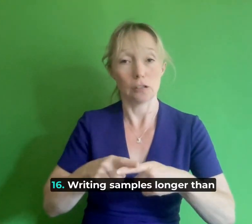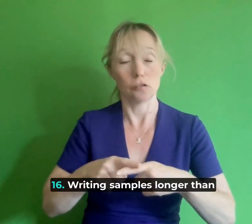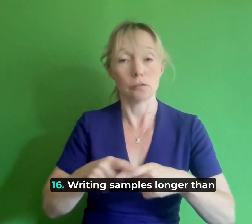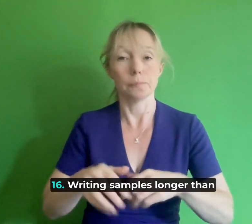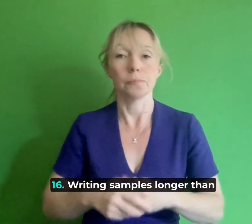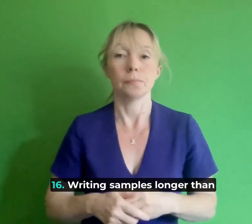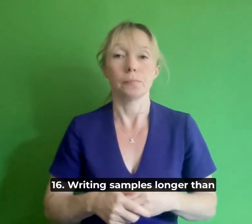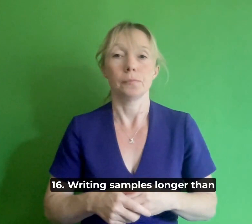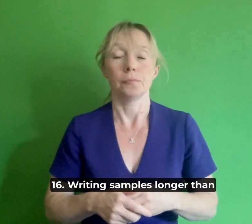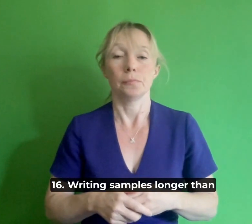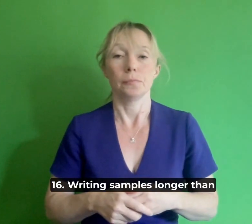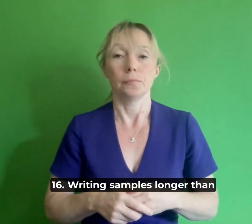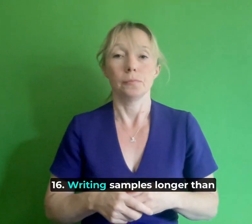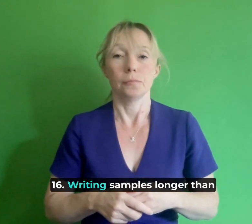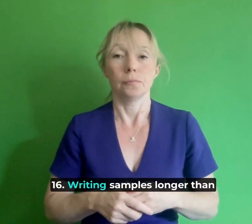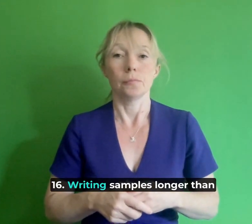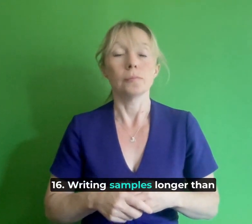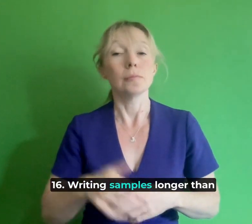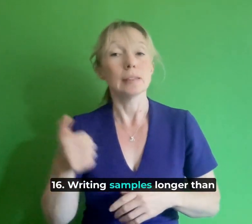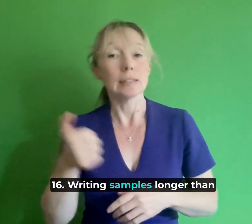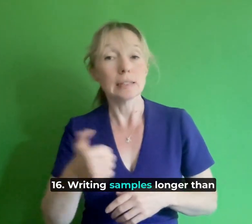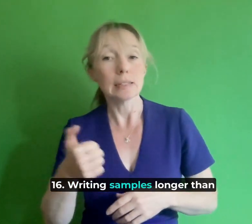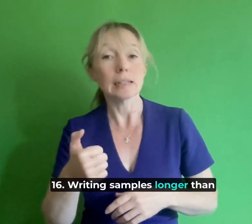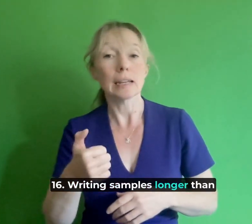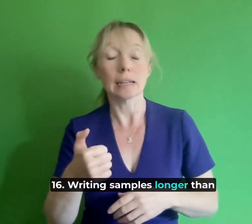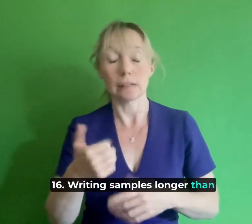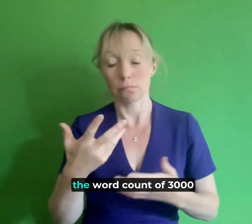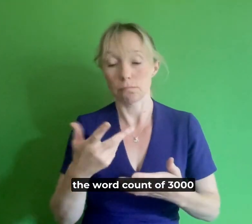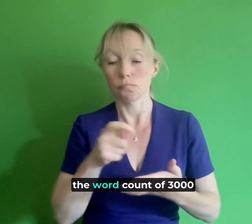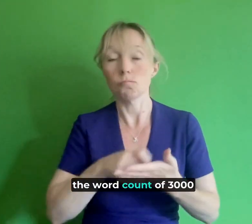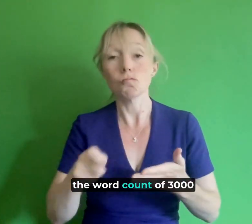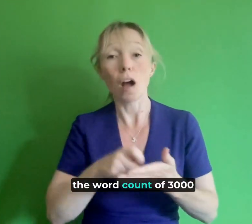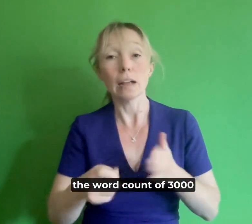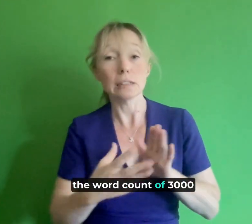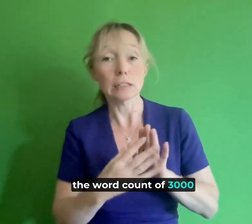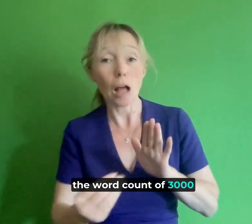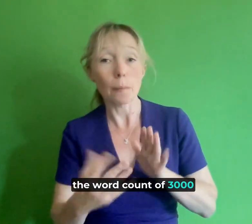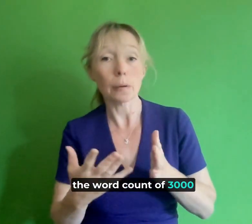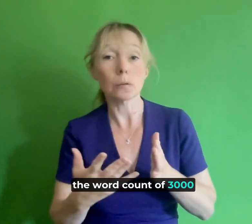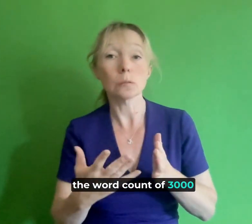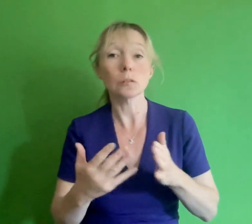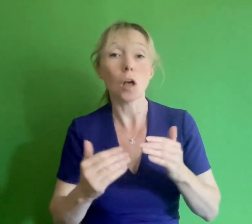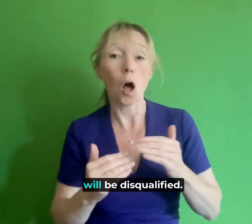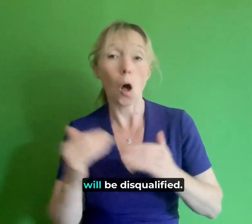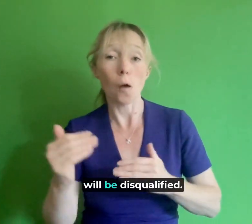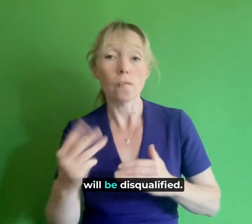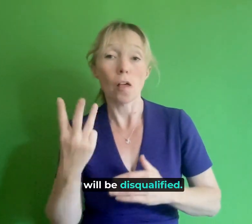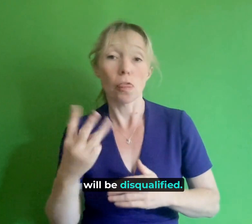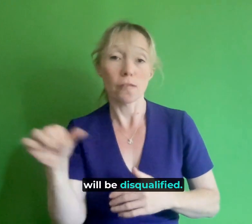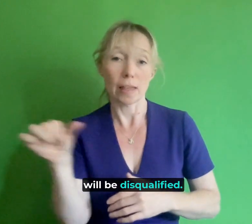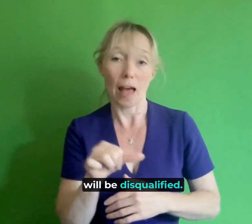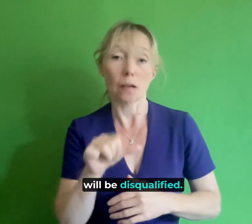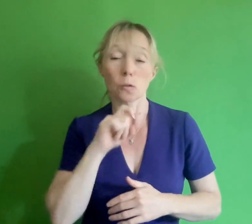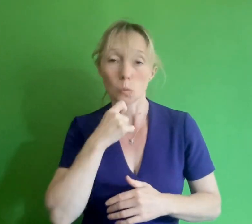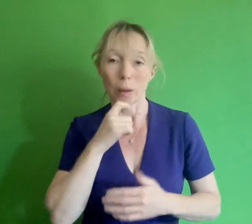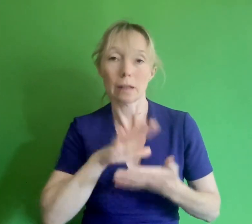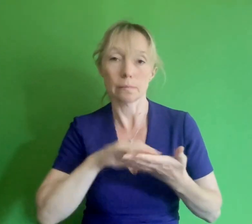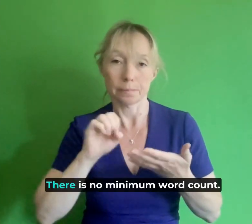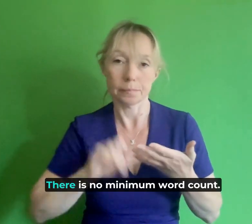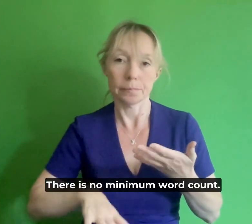16. Writing samples longer than the word count of 3,000 will be disqualified. There is